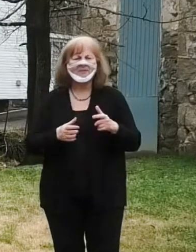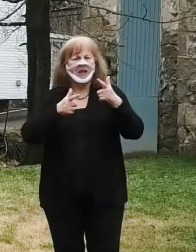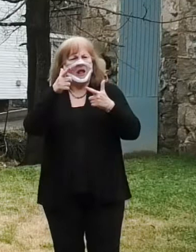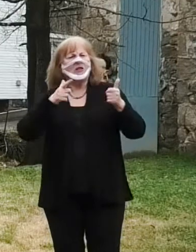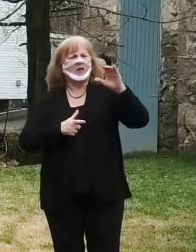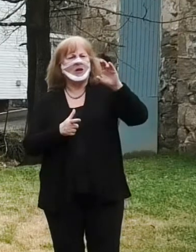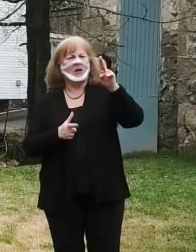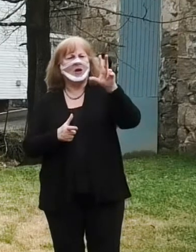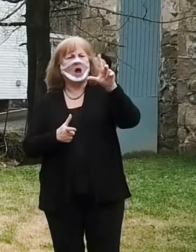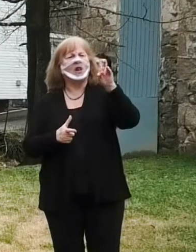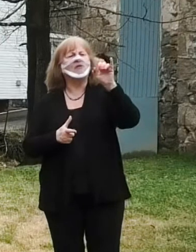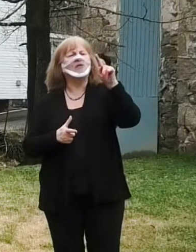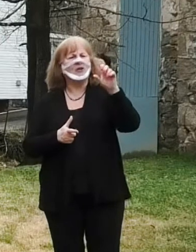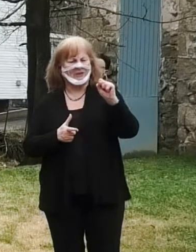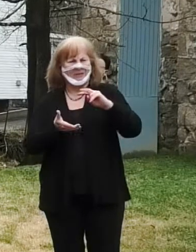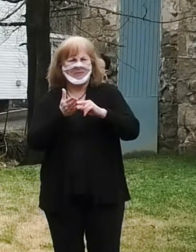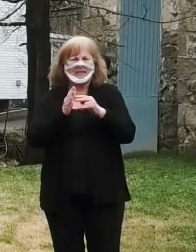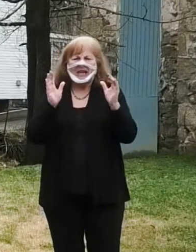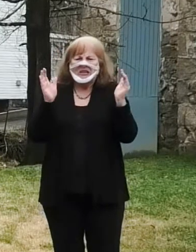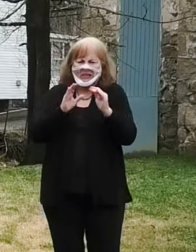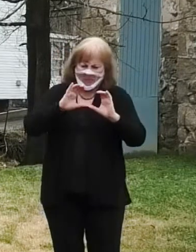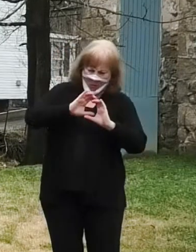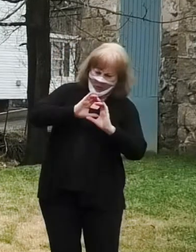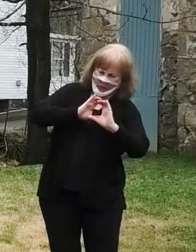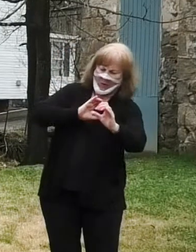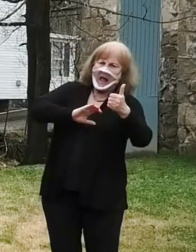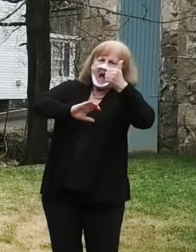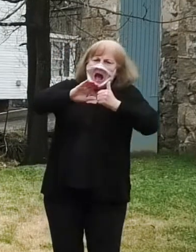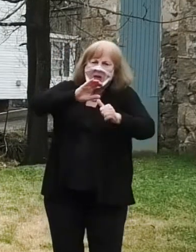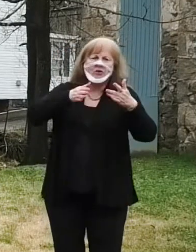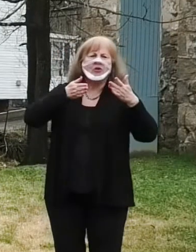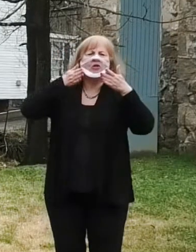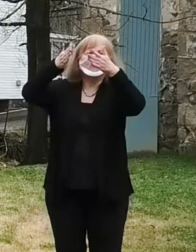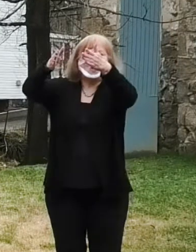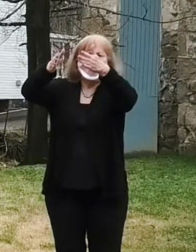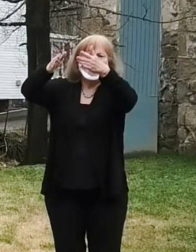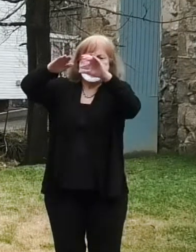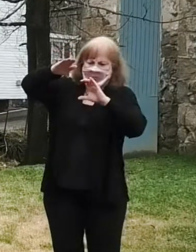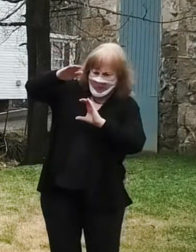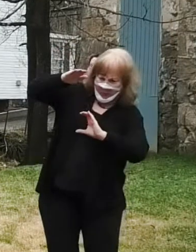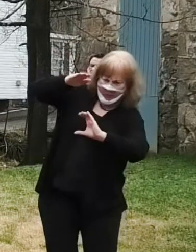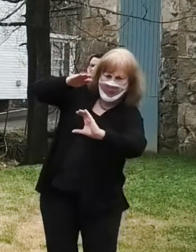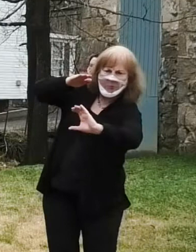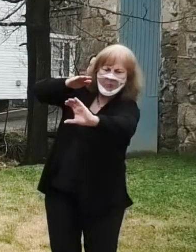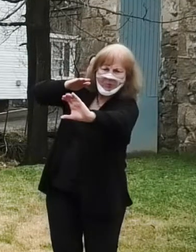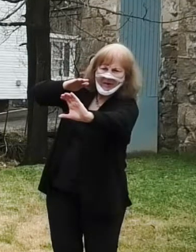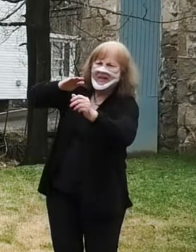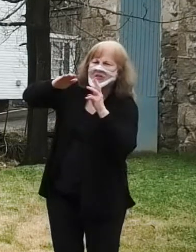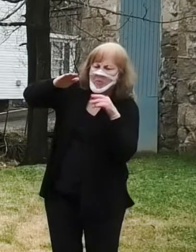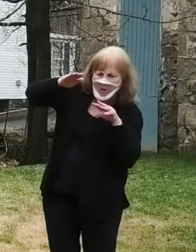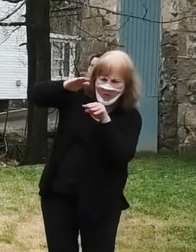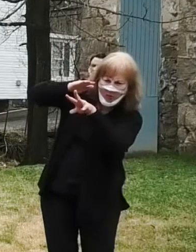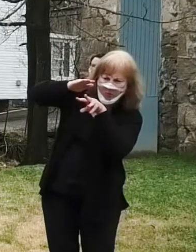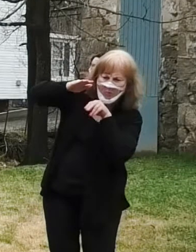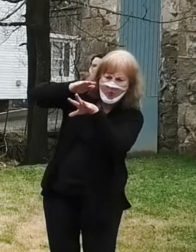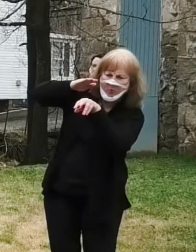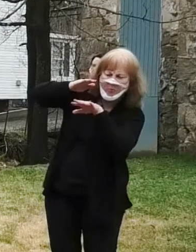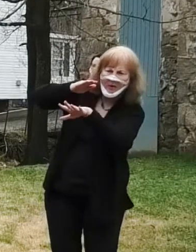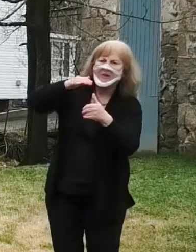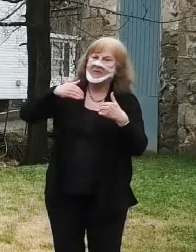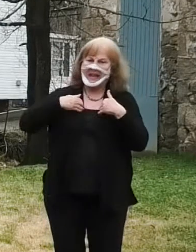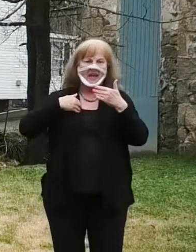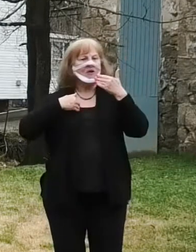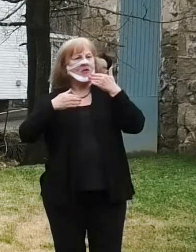Larger culverts, which are small channels under the road for water to pass through, would have a significant